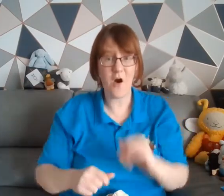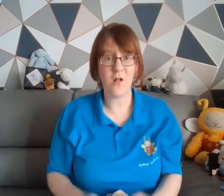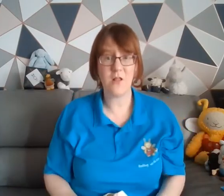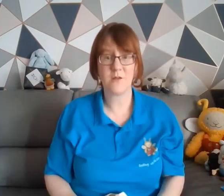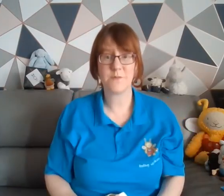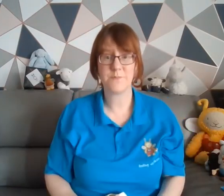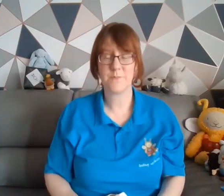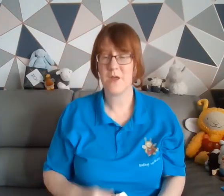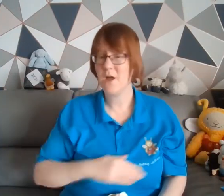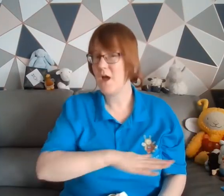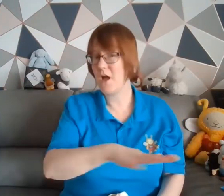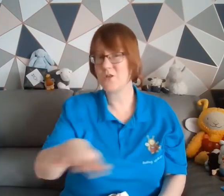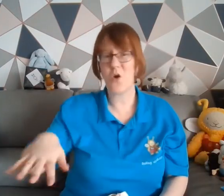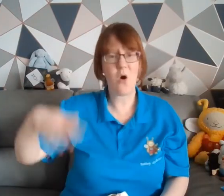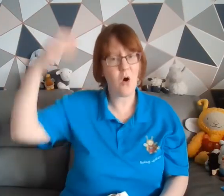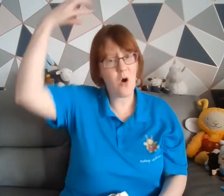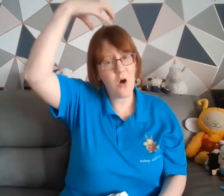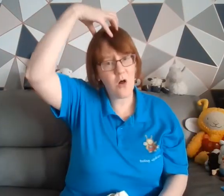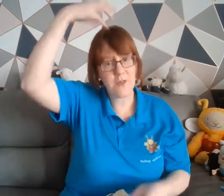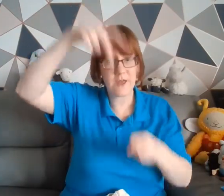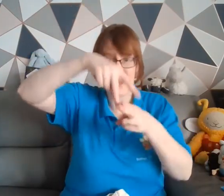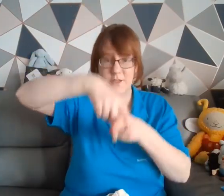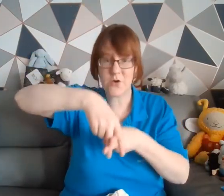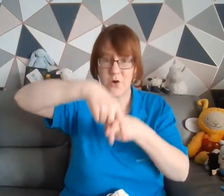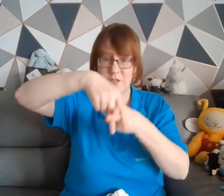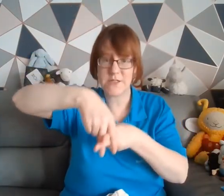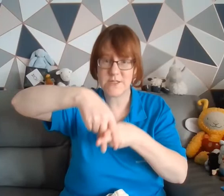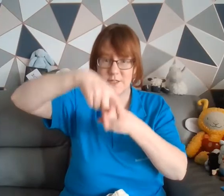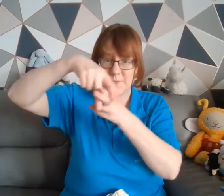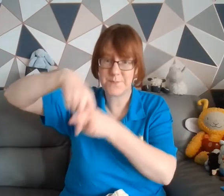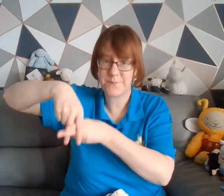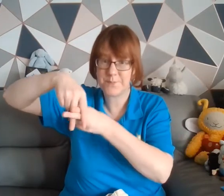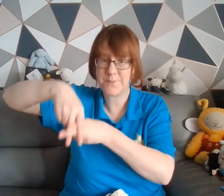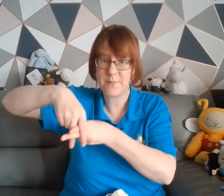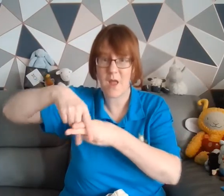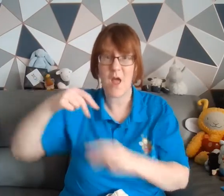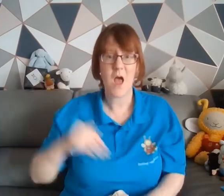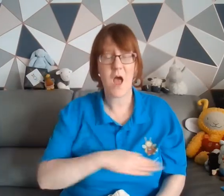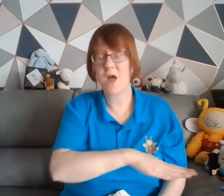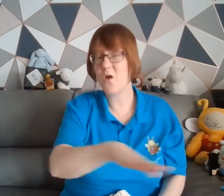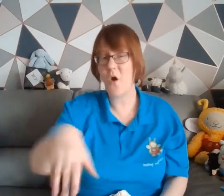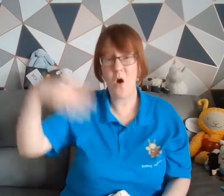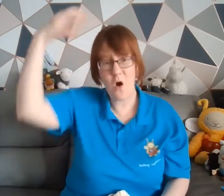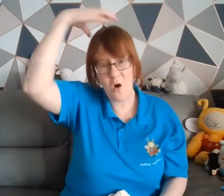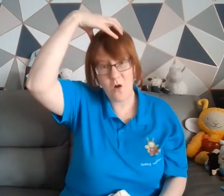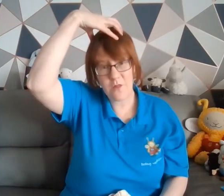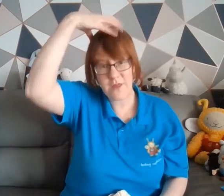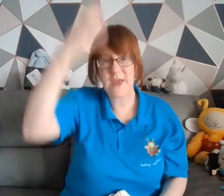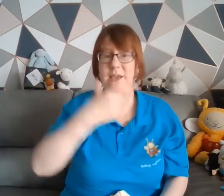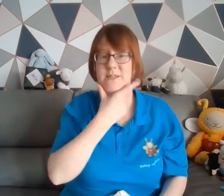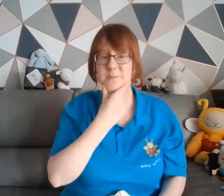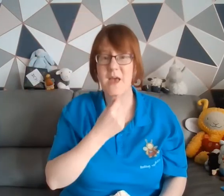fall, and all the king's horses and all the king's